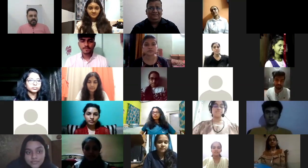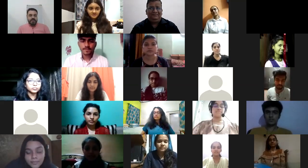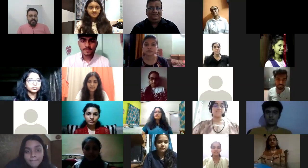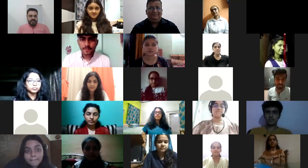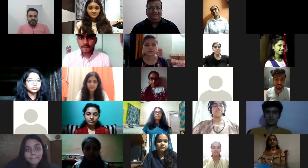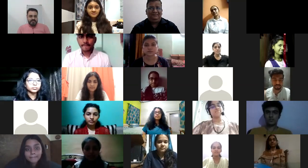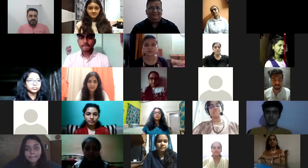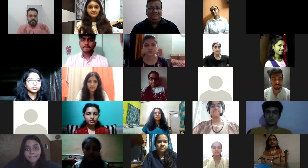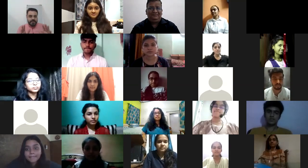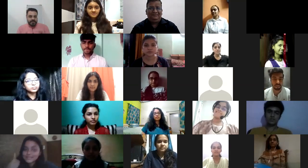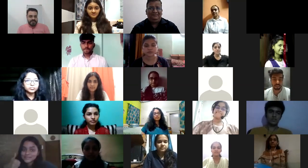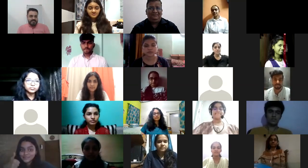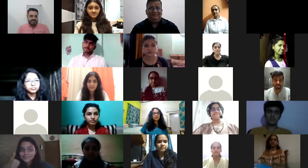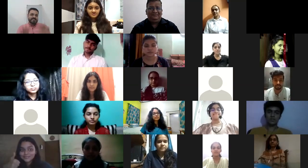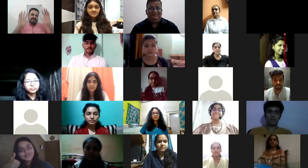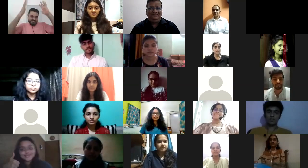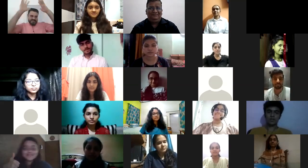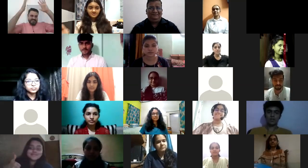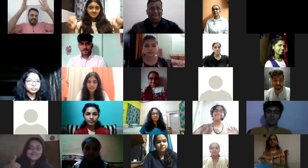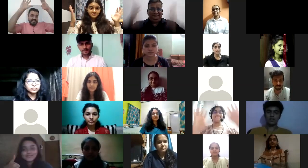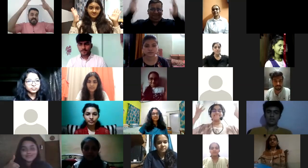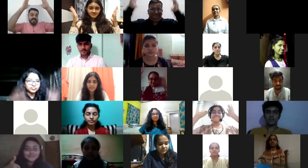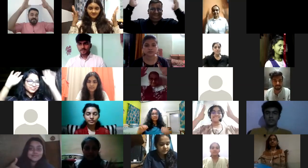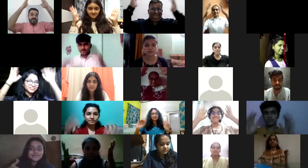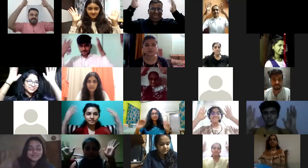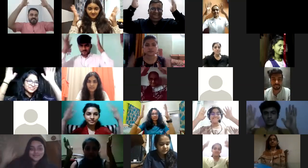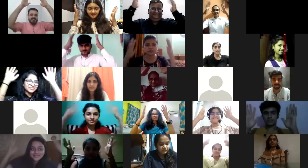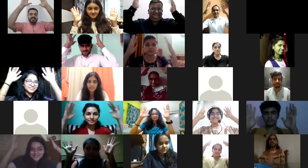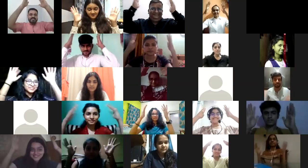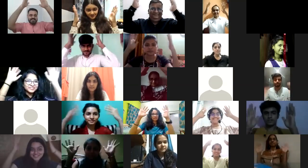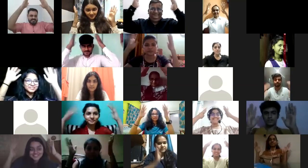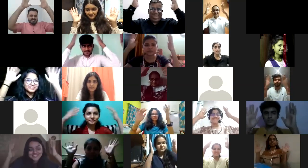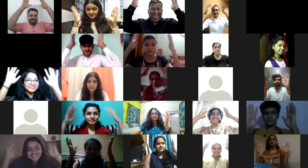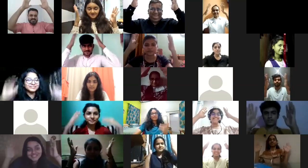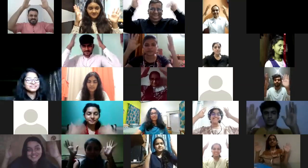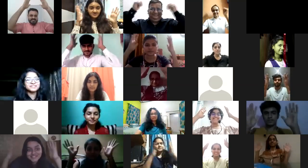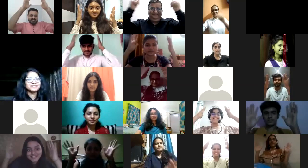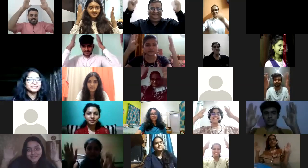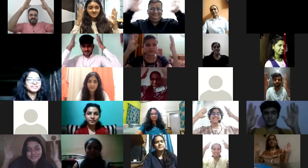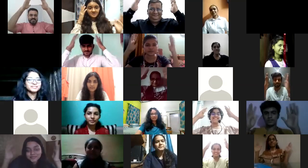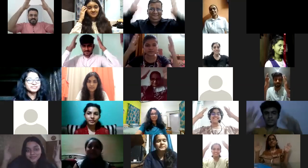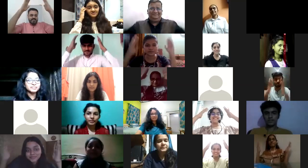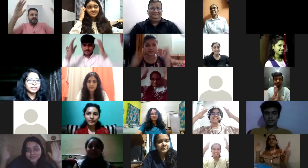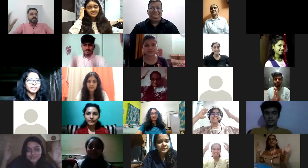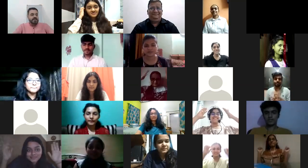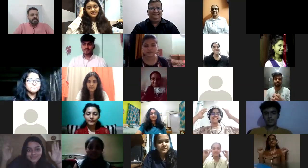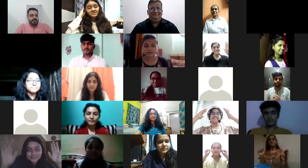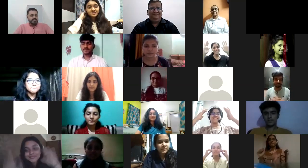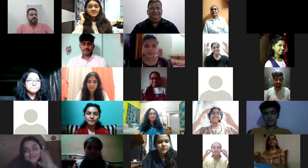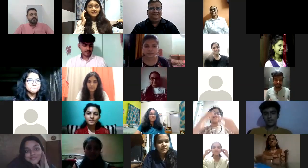all done? You'll remember all this? Let's clap for ourselves. Yeah. Okay, so what